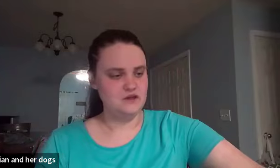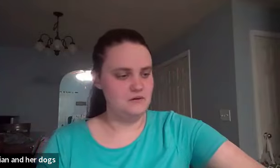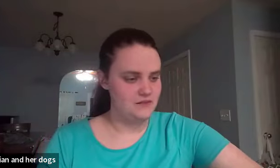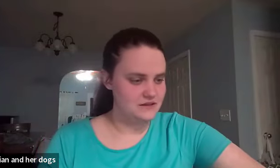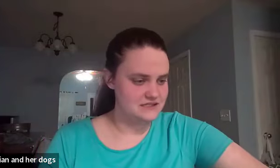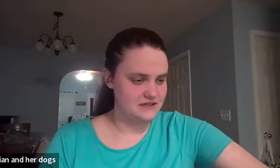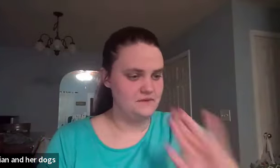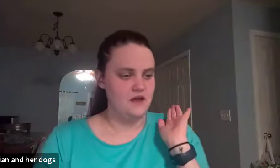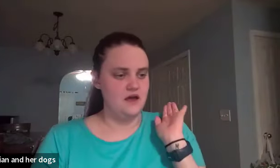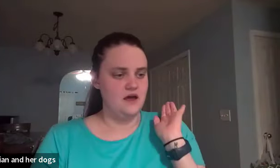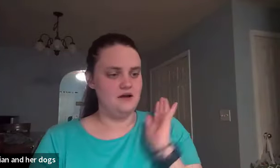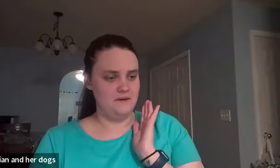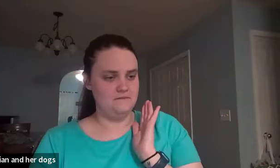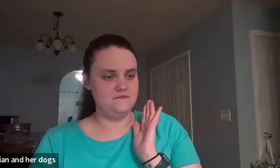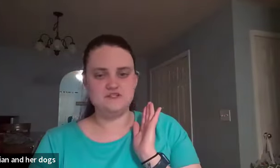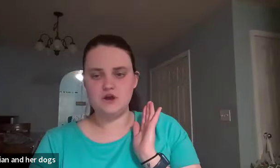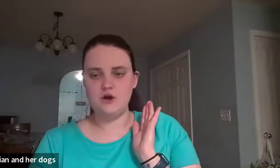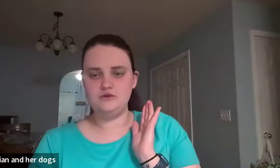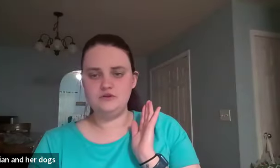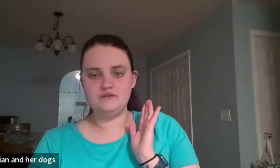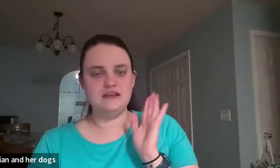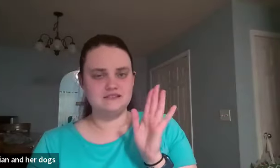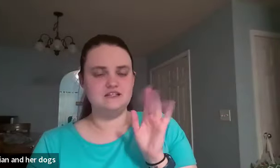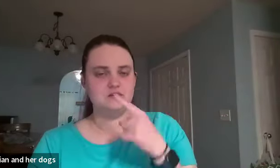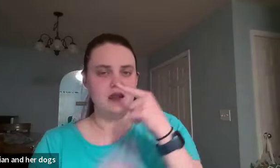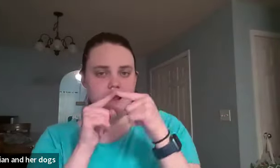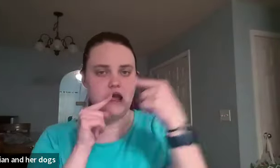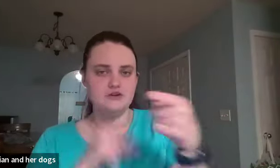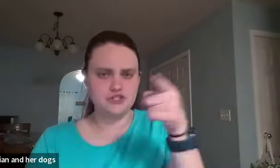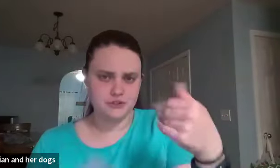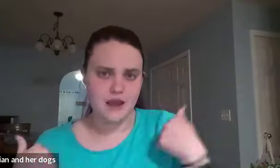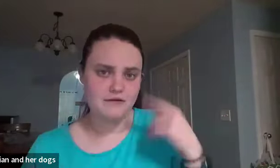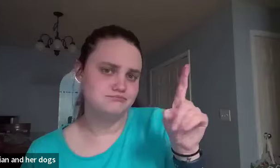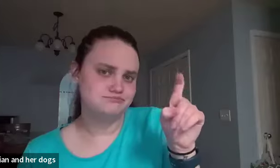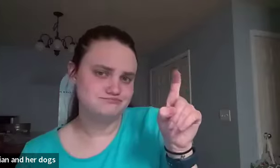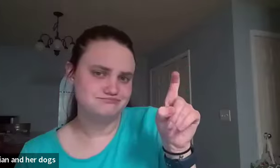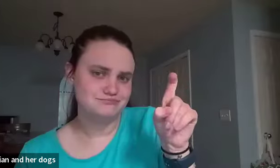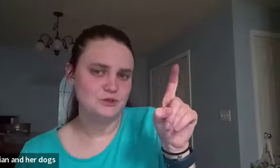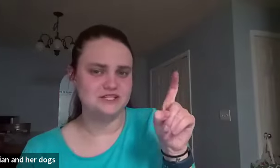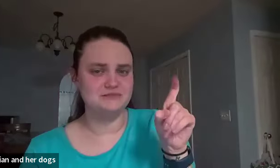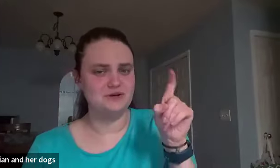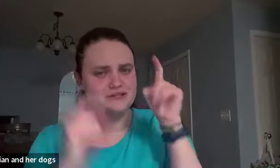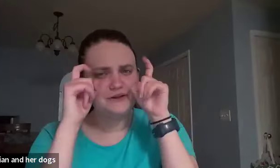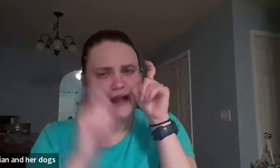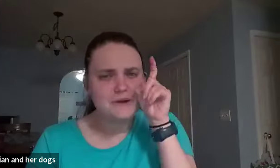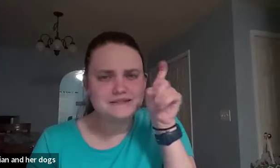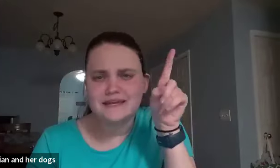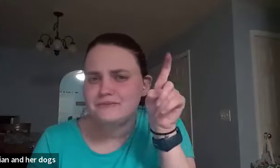So let's see. Okay. So you could, like I said, so allergies you have question mark with the little eyebrows down,